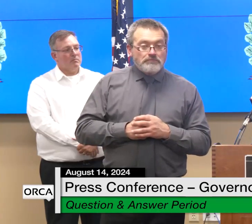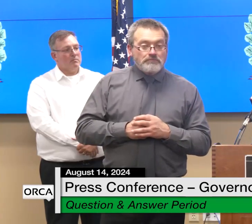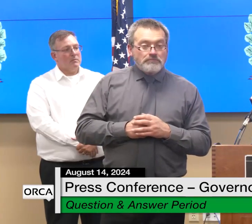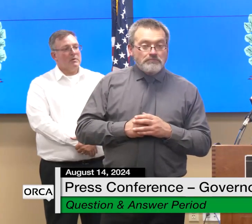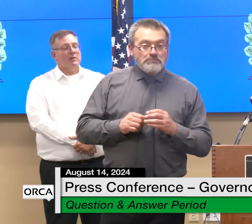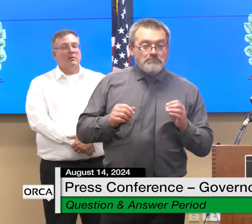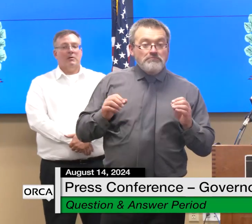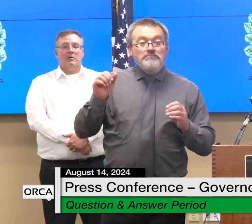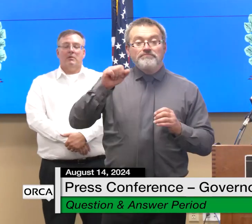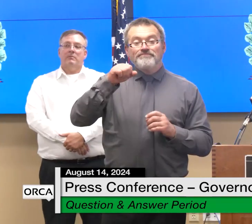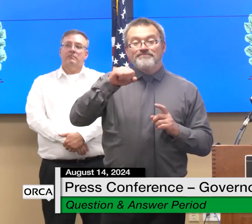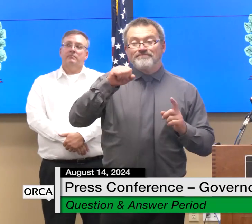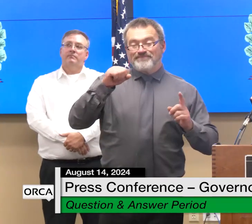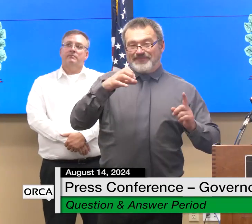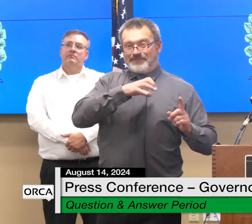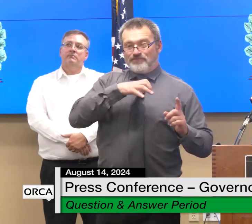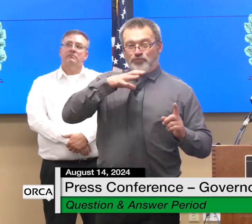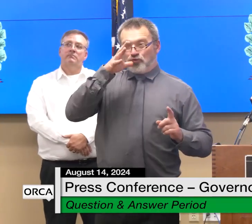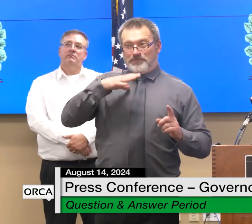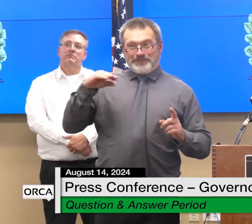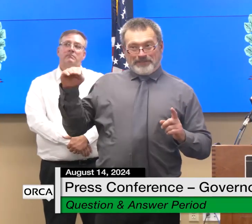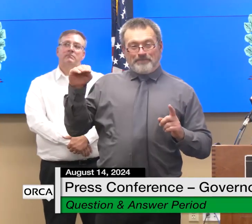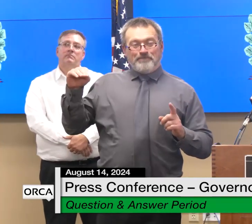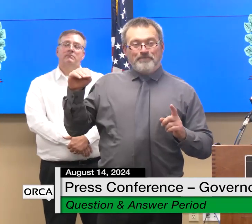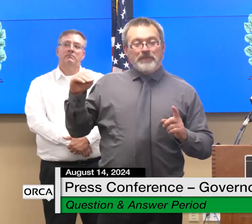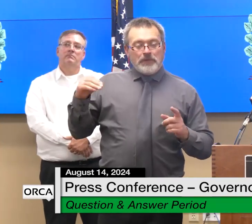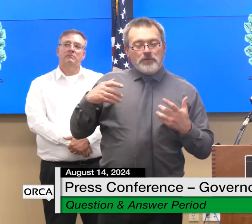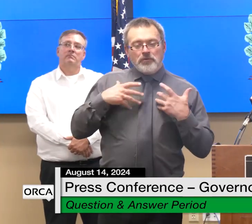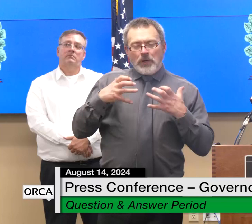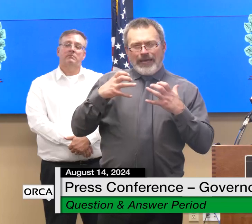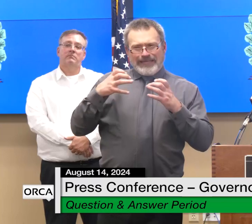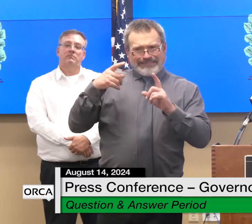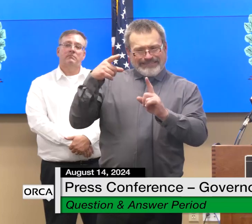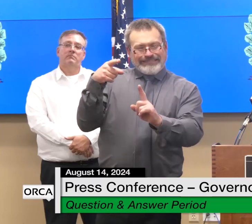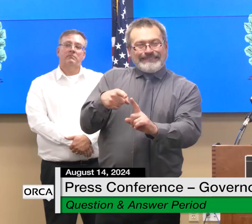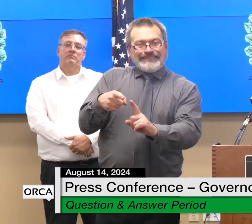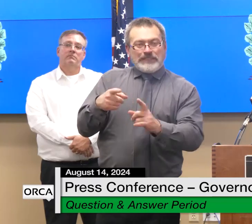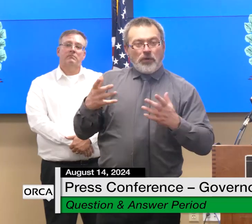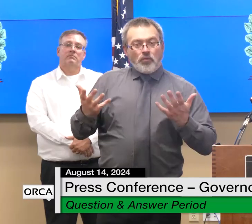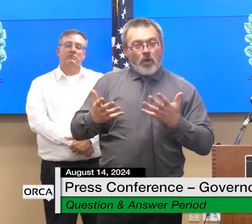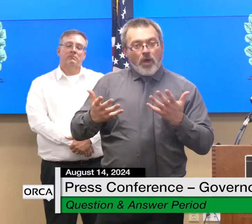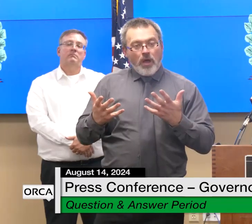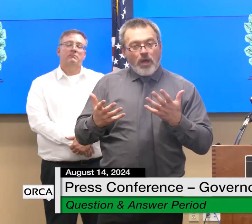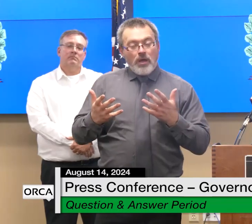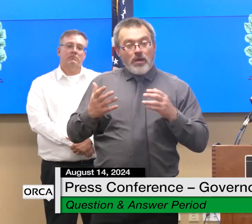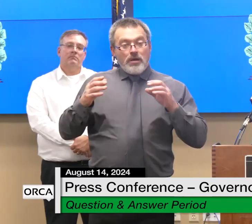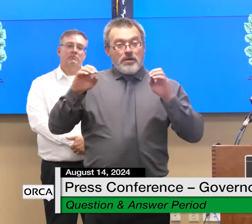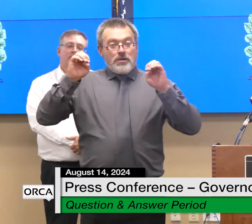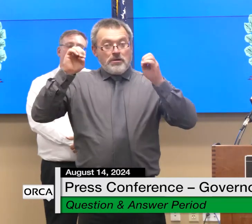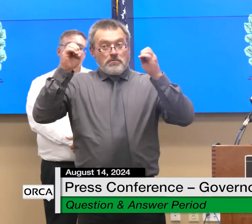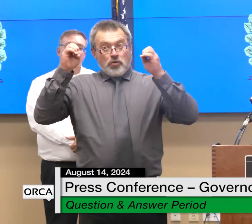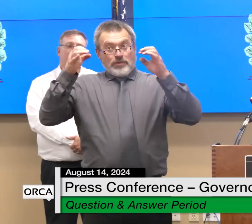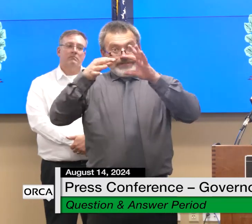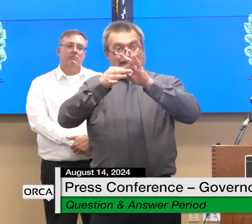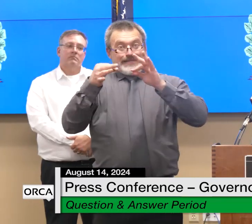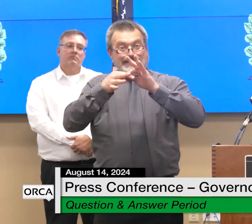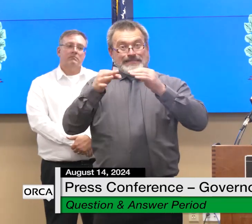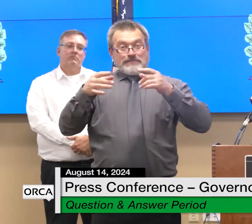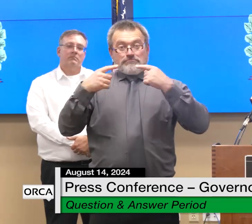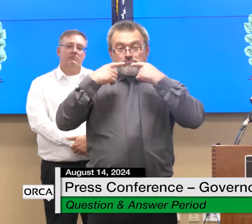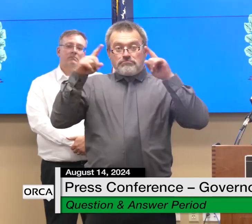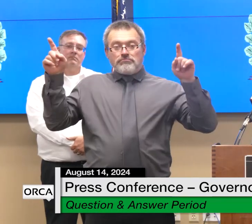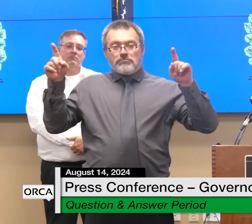Sure, I'd be happy to. I just wanted to clarify that there's a difference between an emergency declaration, which is what we